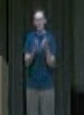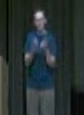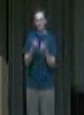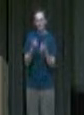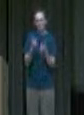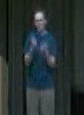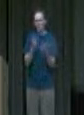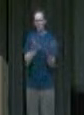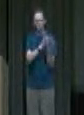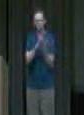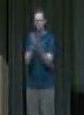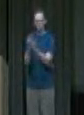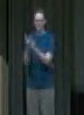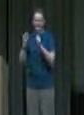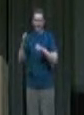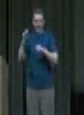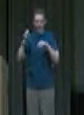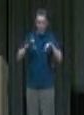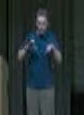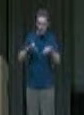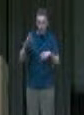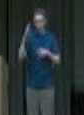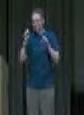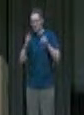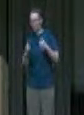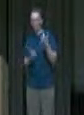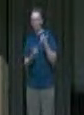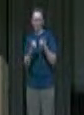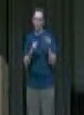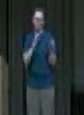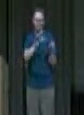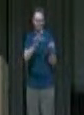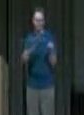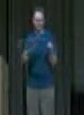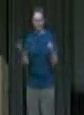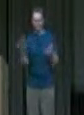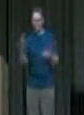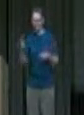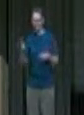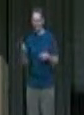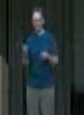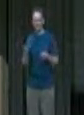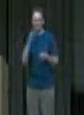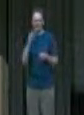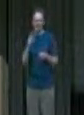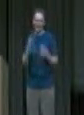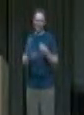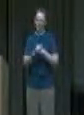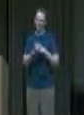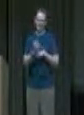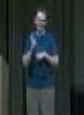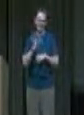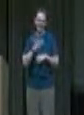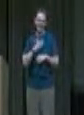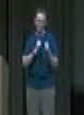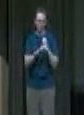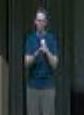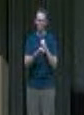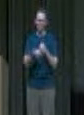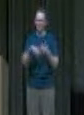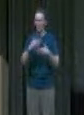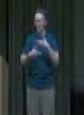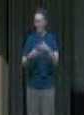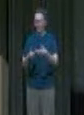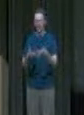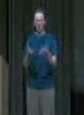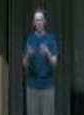what they're proposing is reasonable. And so to not jeopardize our solicitation process, we don't want to give